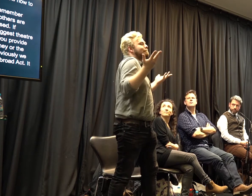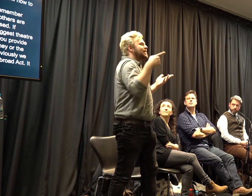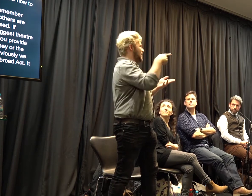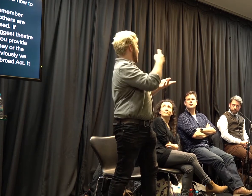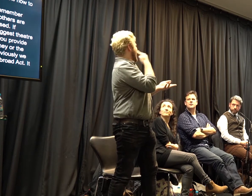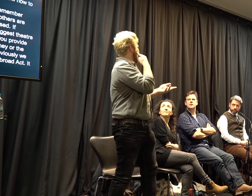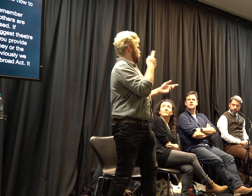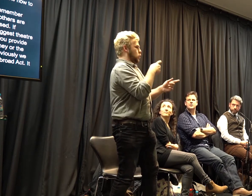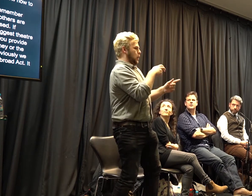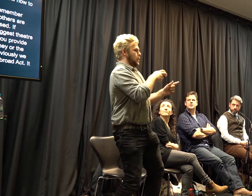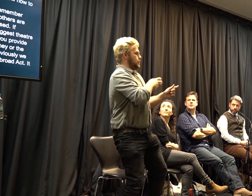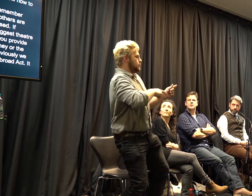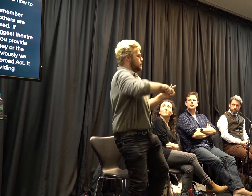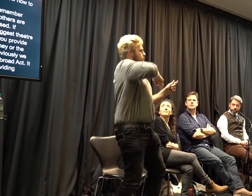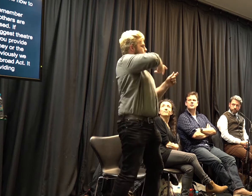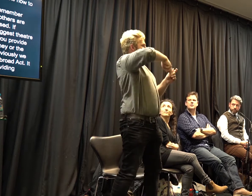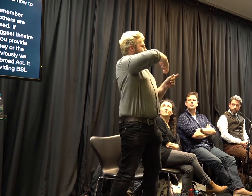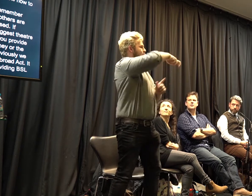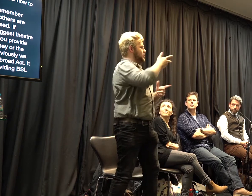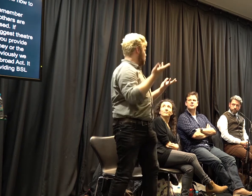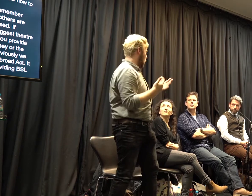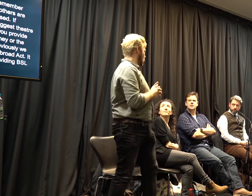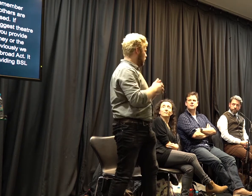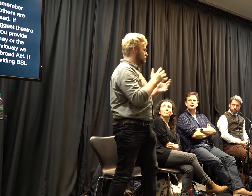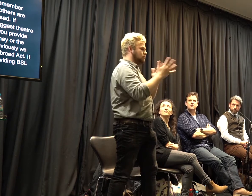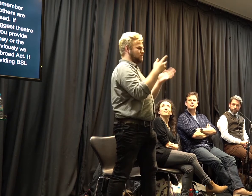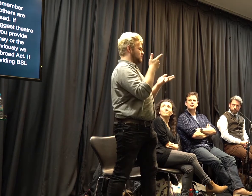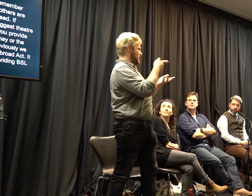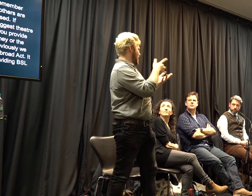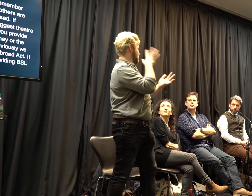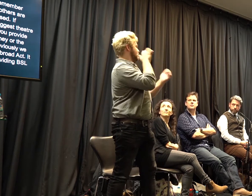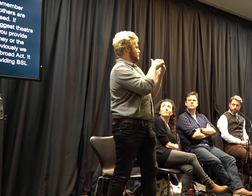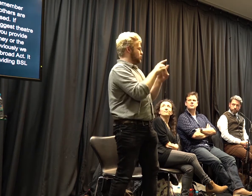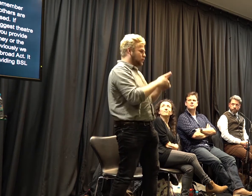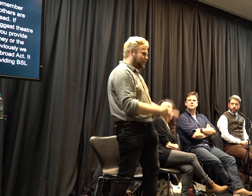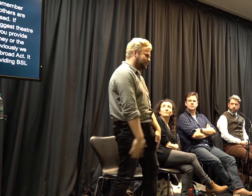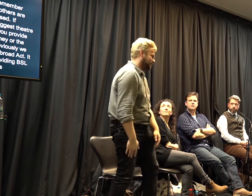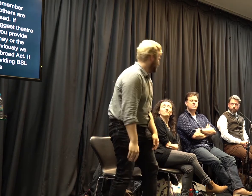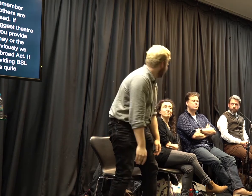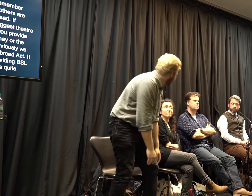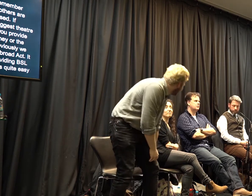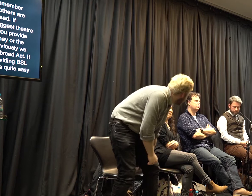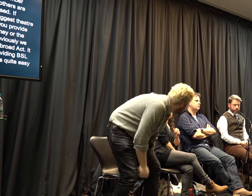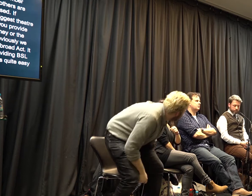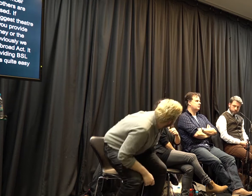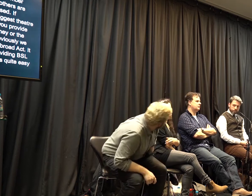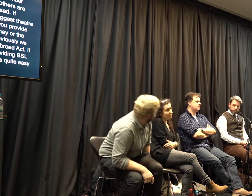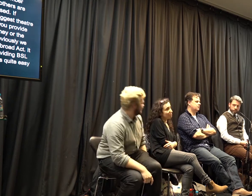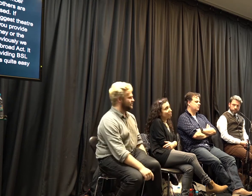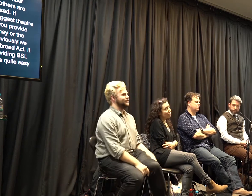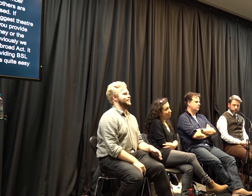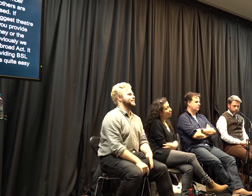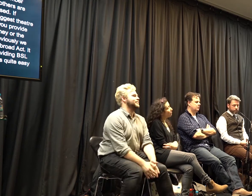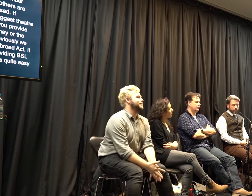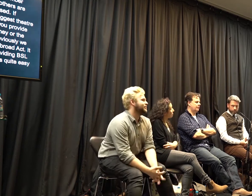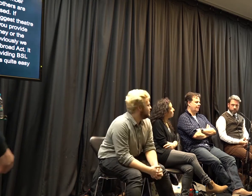in providing BSL interpreters, or is that providing captions? It's quite easy to walk around this as legislation,